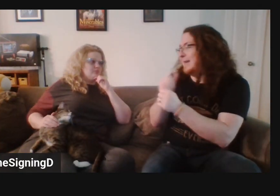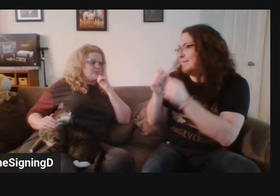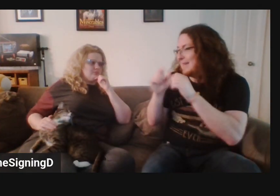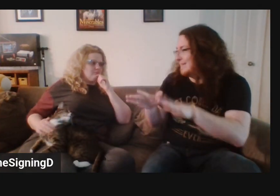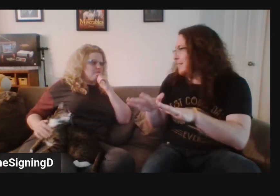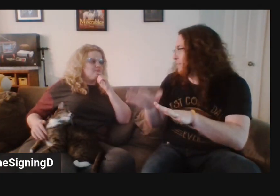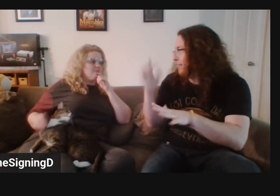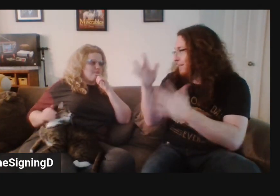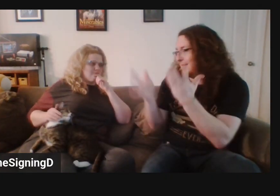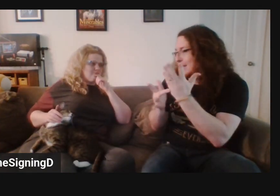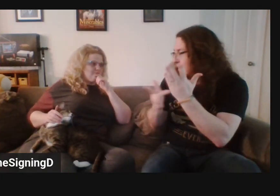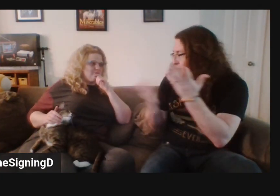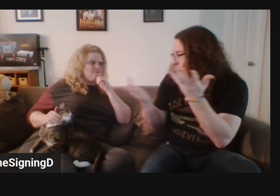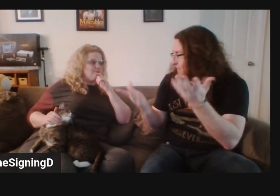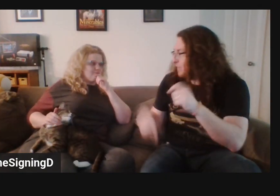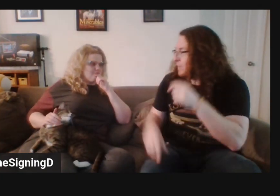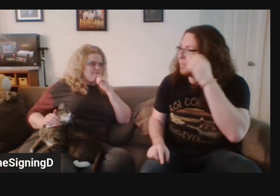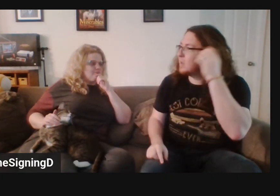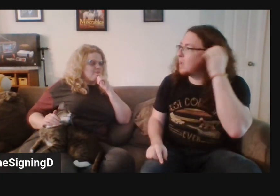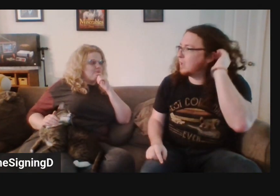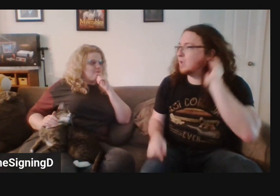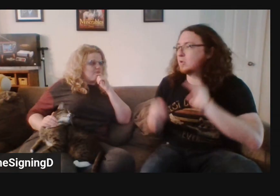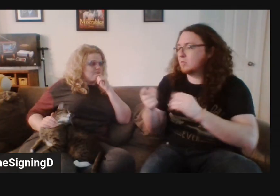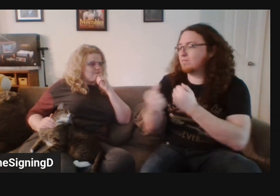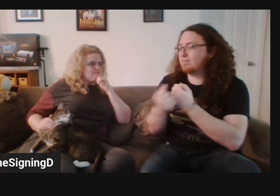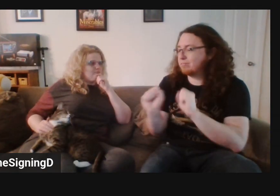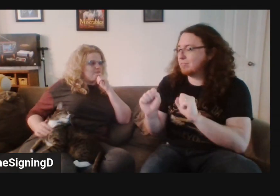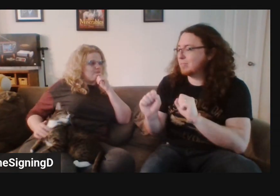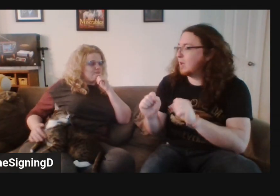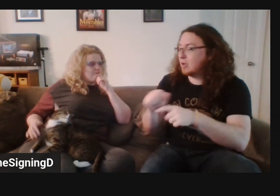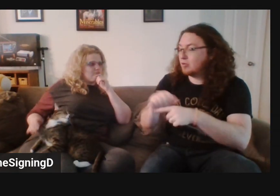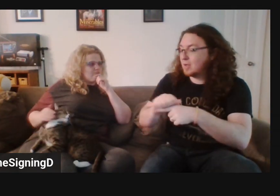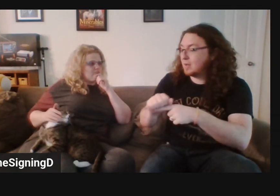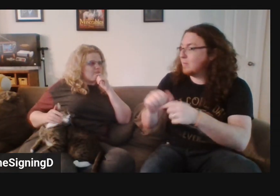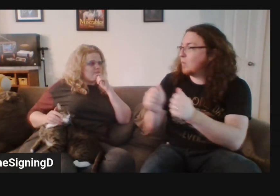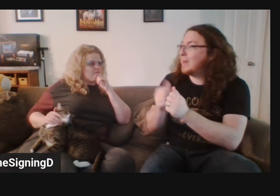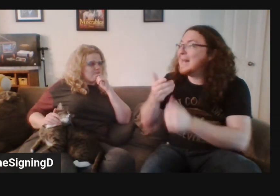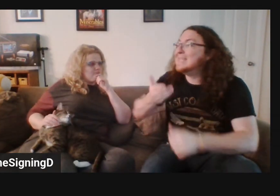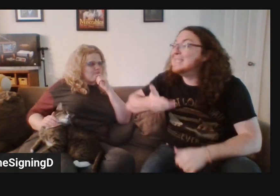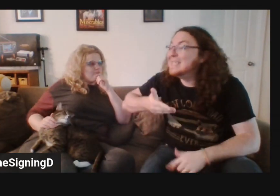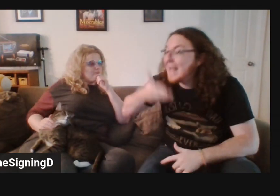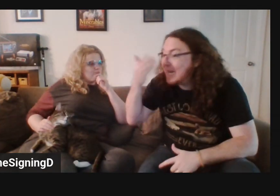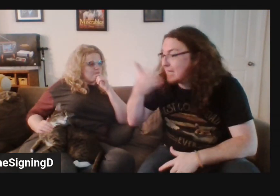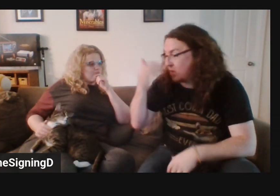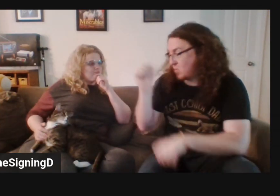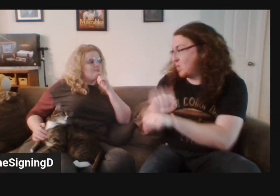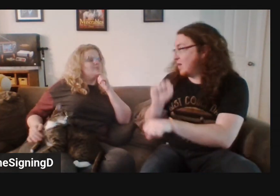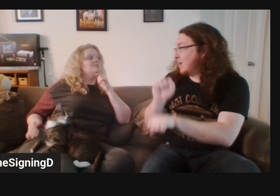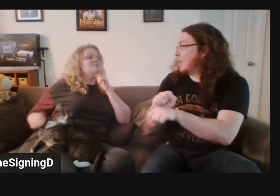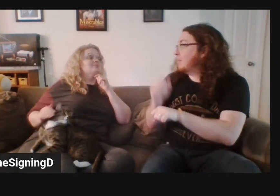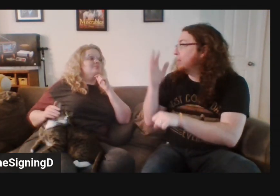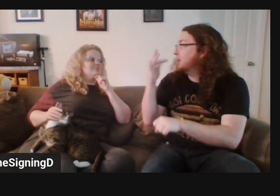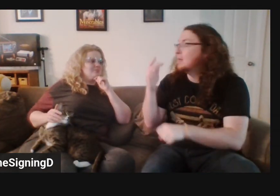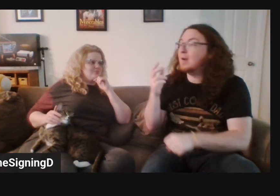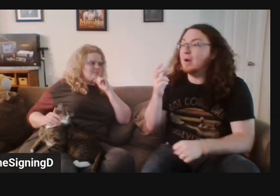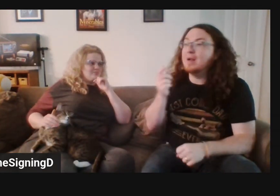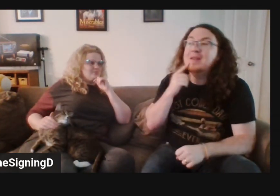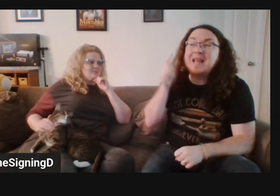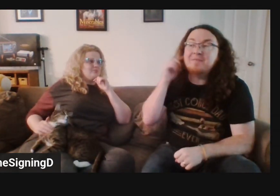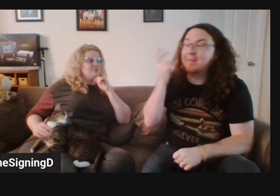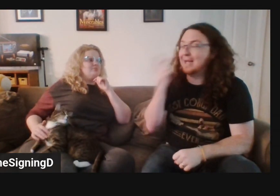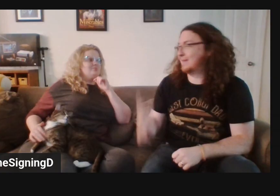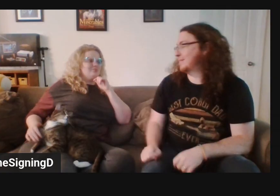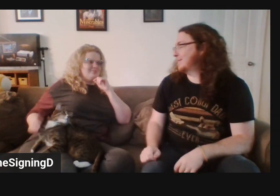technology. But she will rescue them and train them with scent work, because they're missing two of their senses, both sight